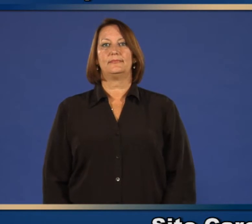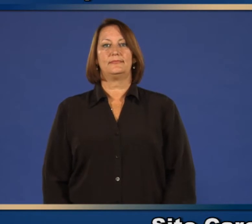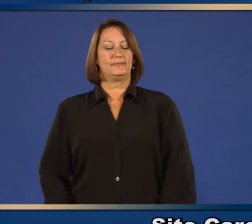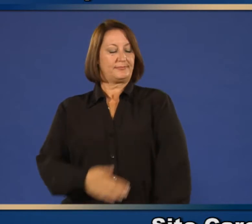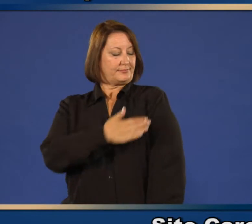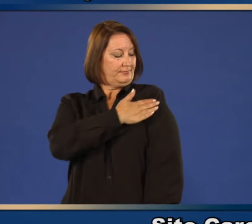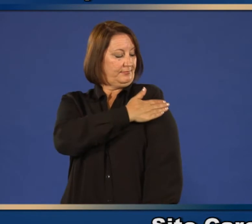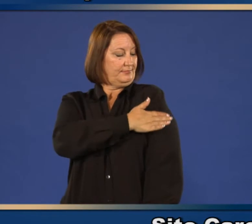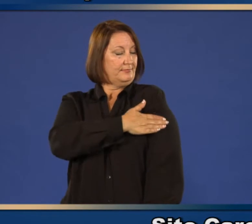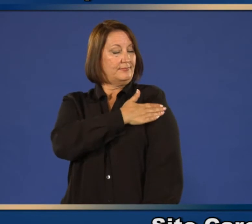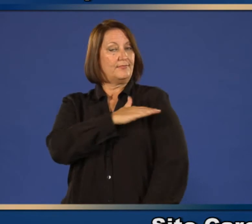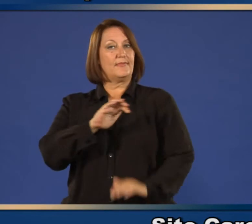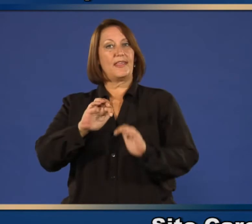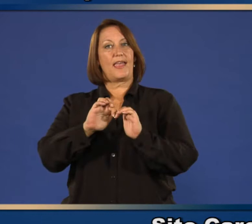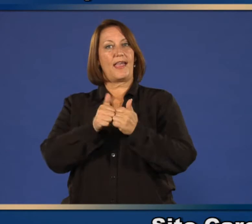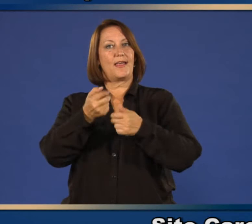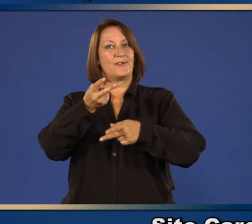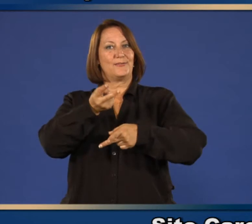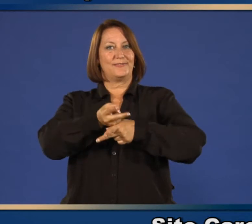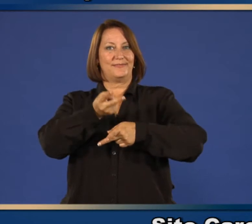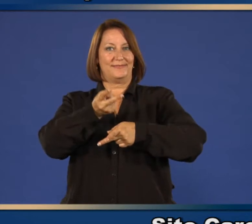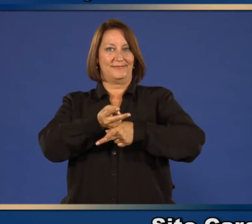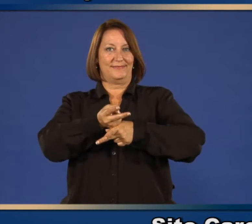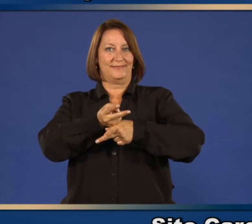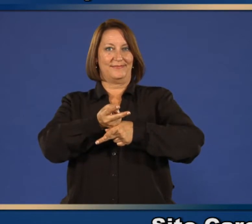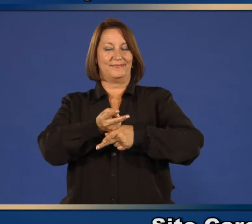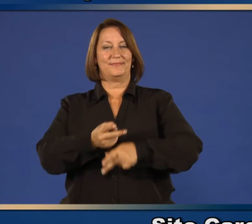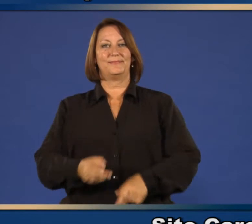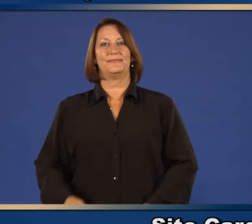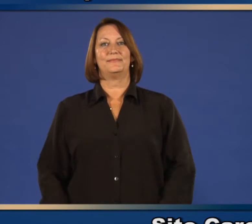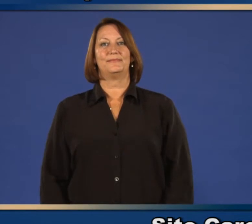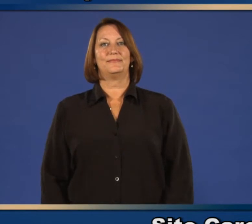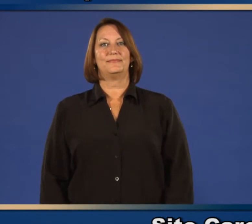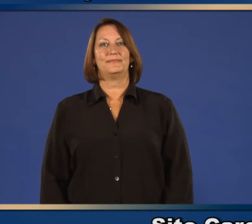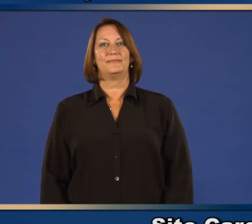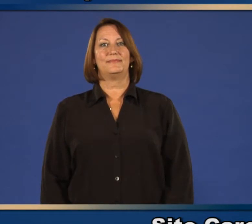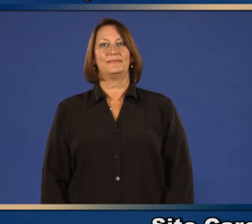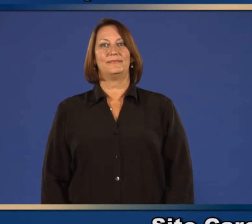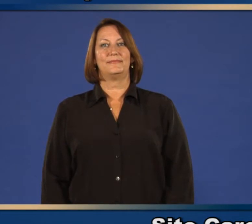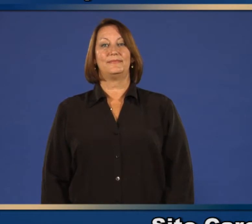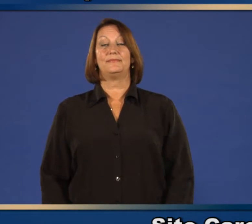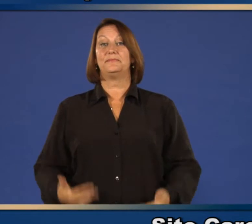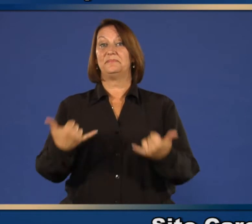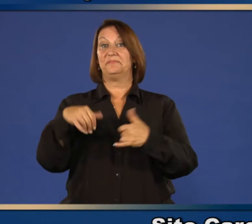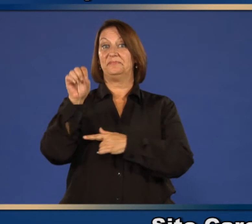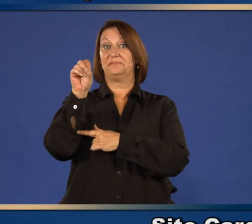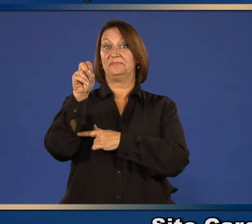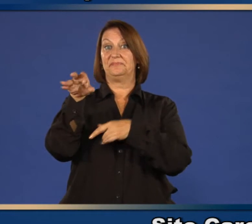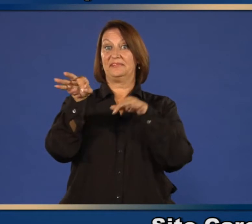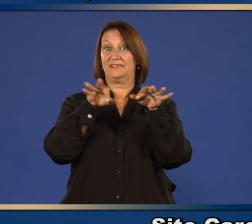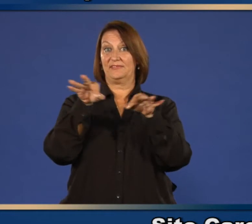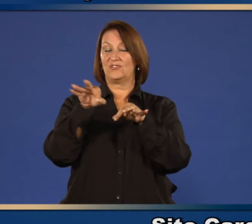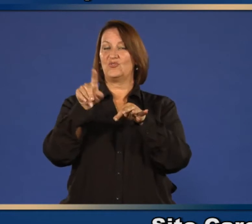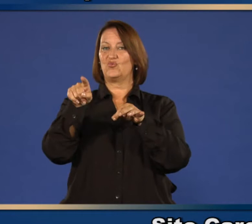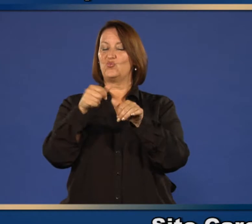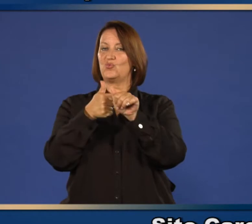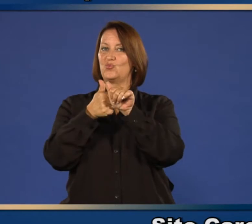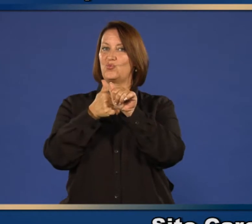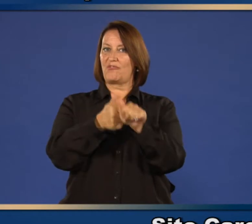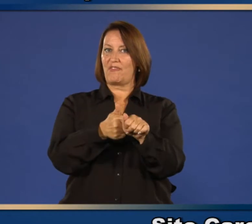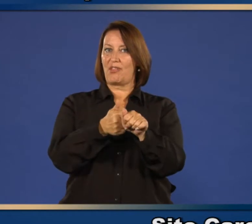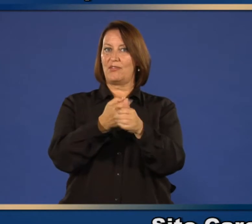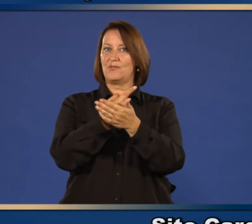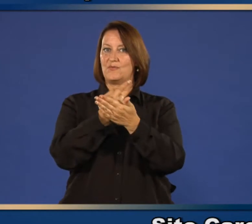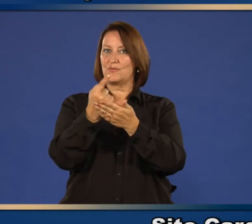Site care instructions. Follow these instructions until the scab